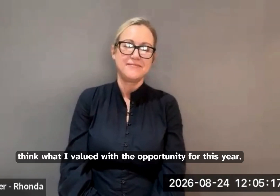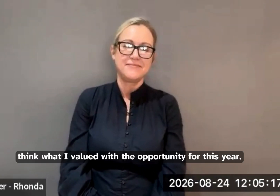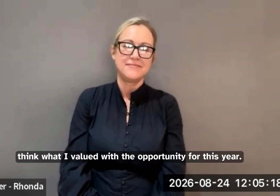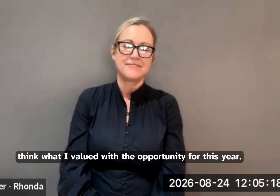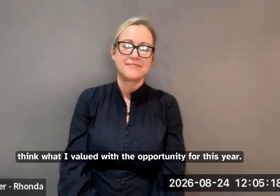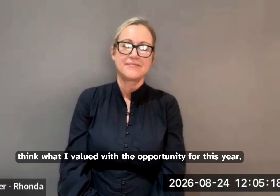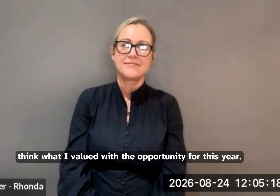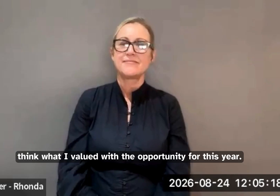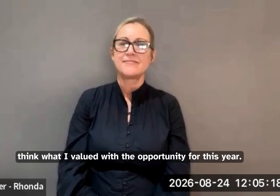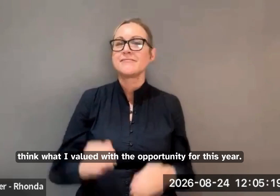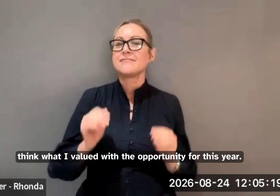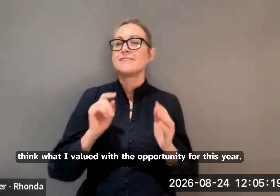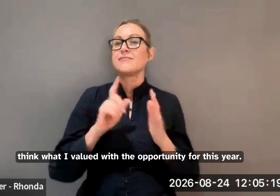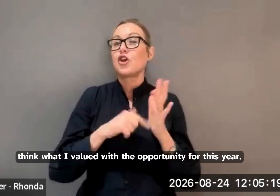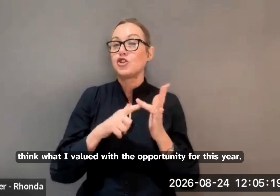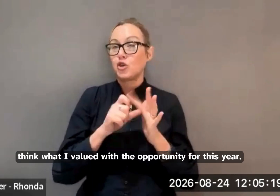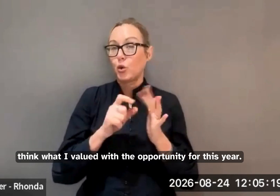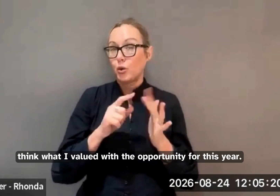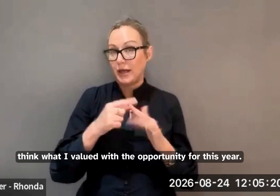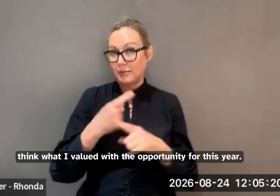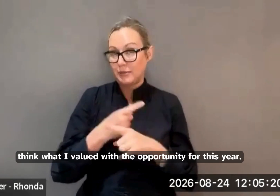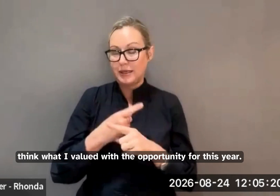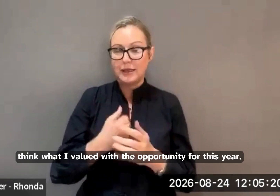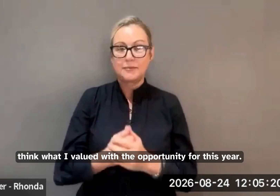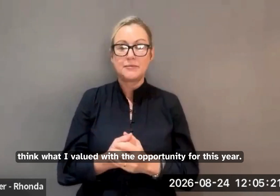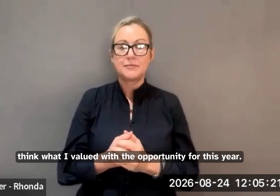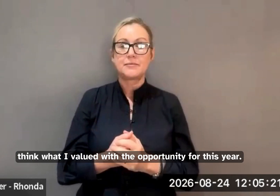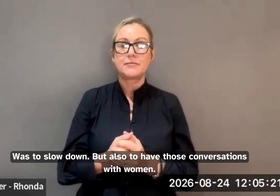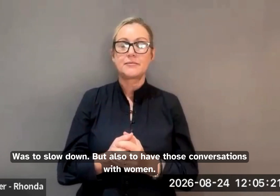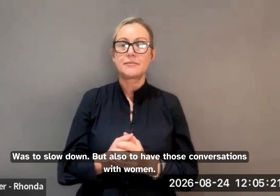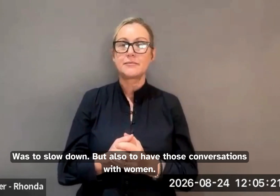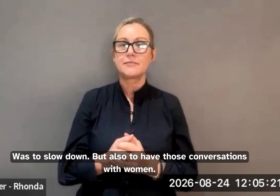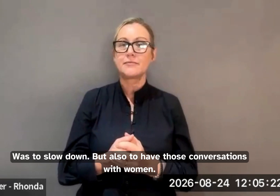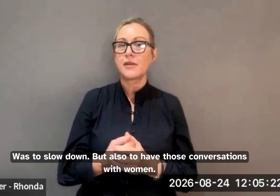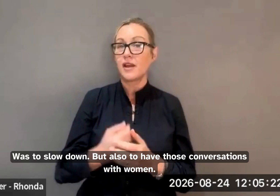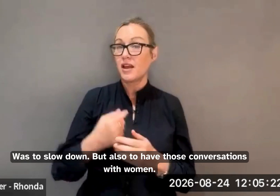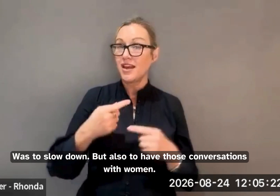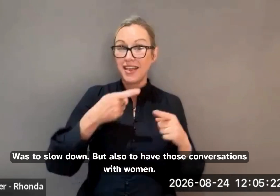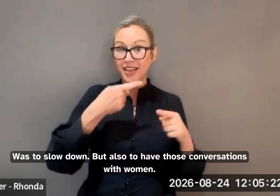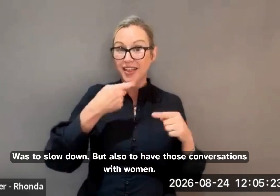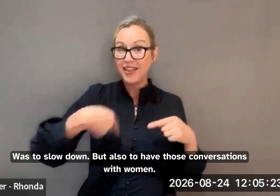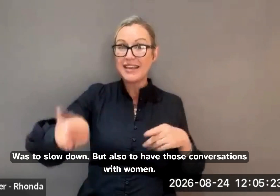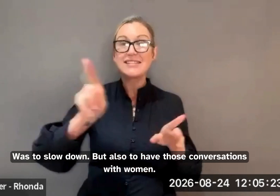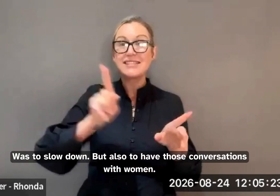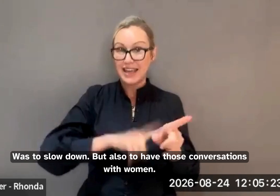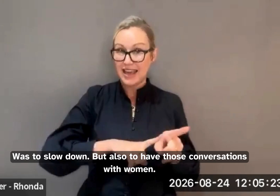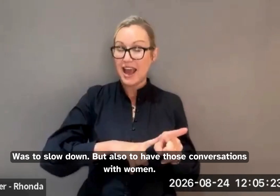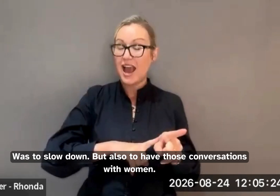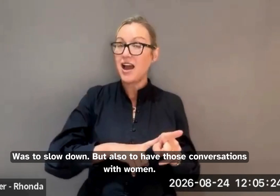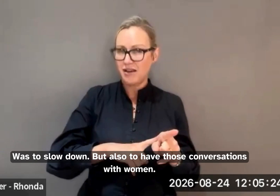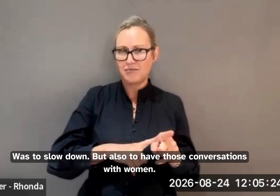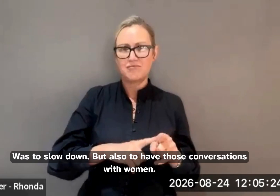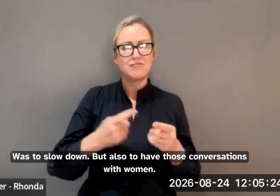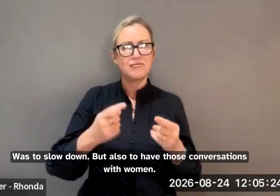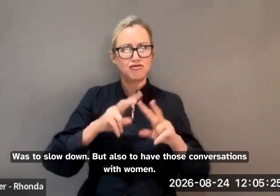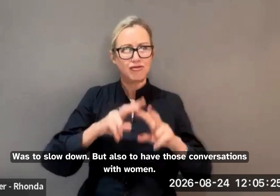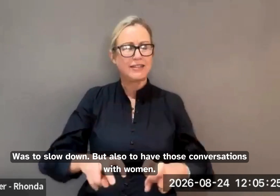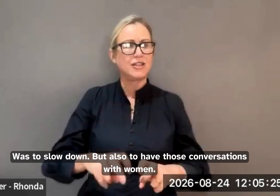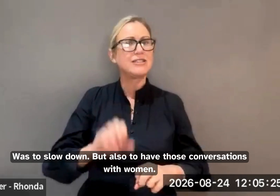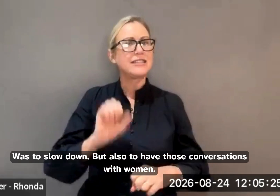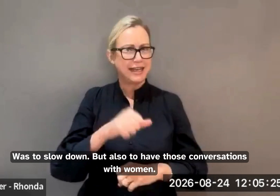I think what I valued with the opportunity for this year was to slow down, but also to have